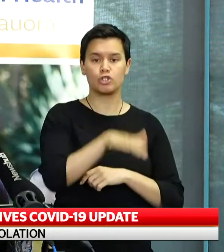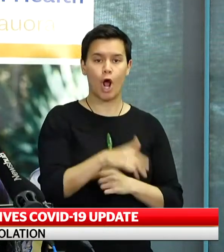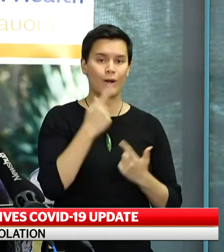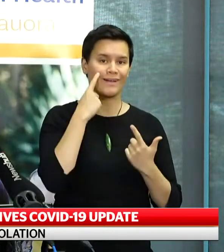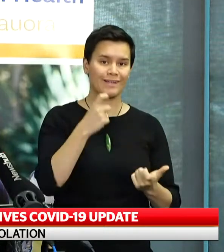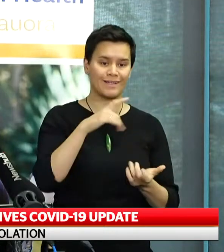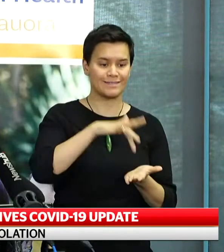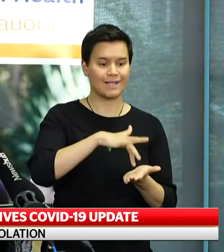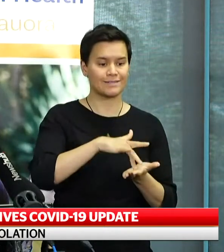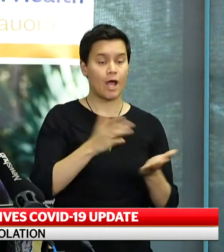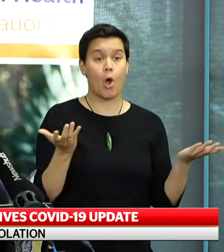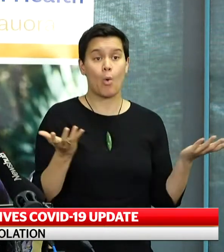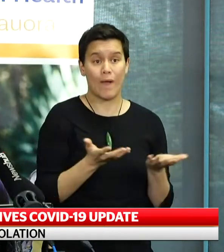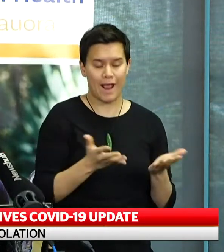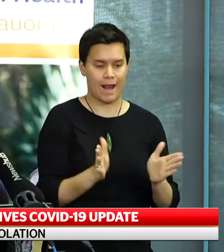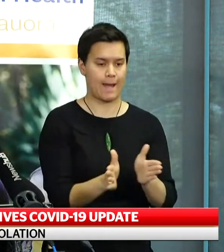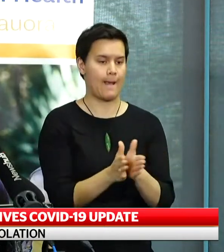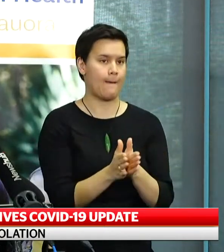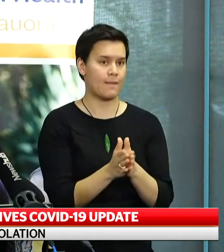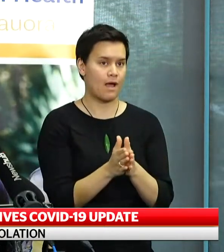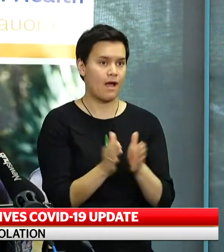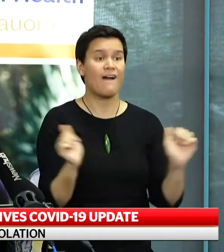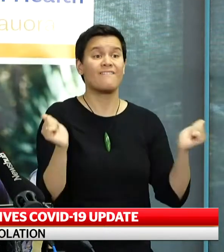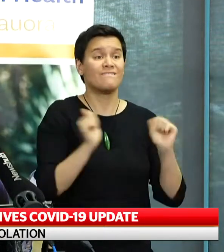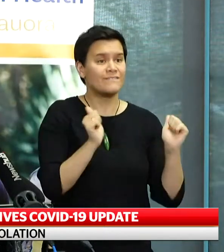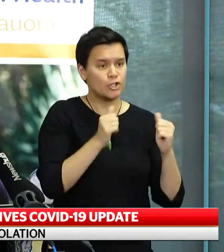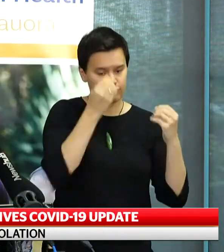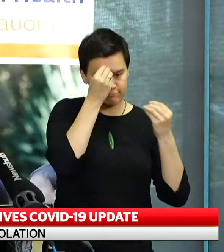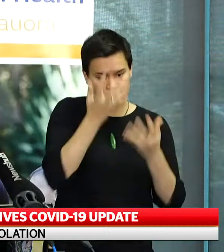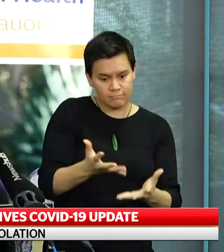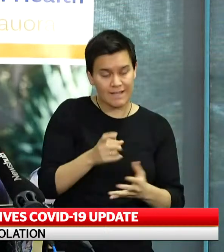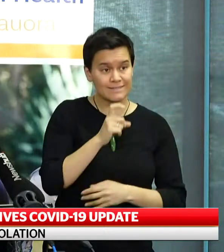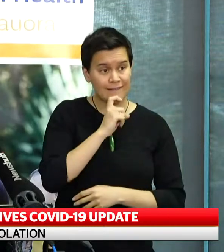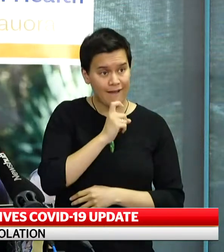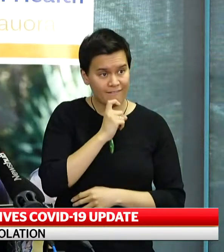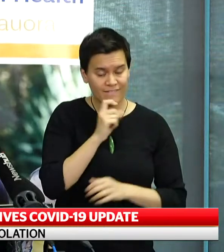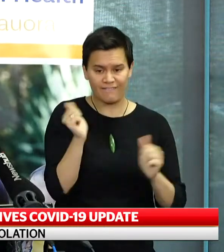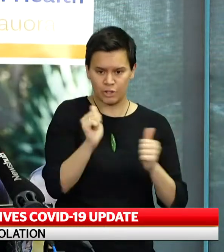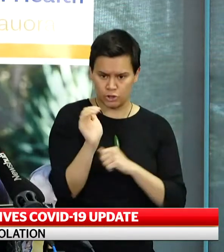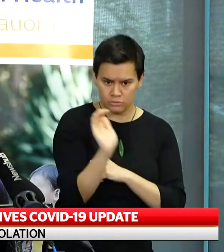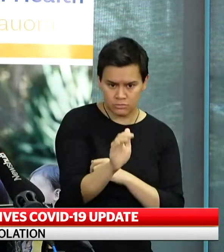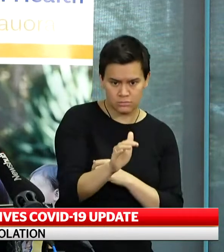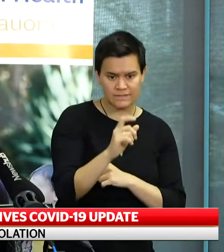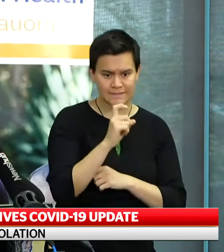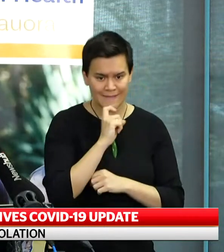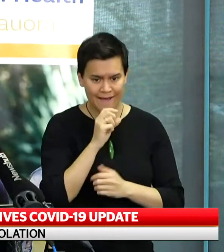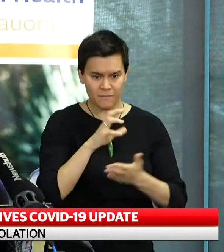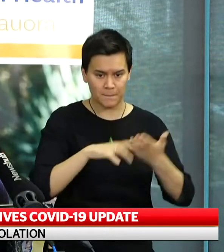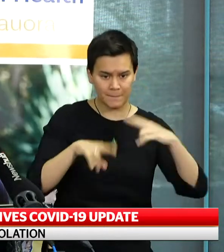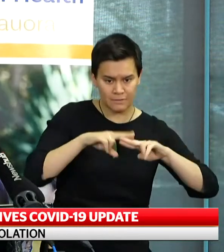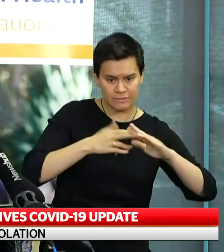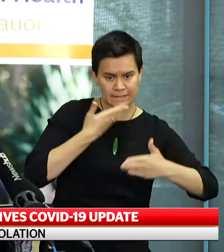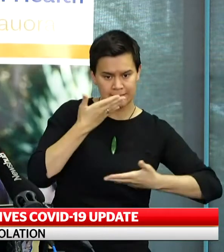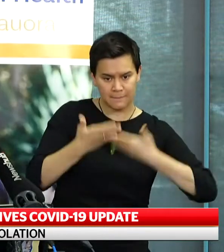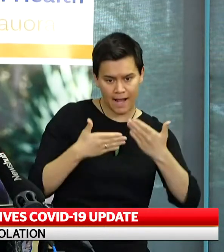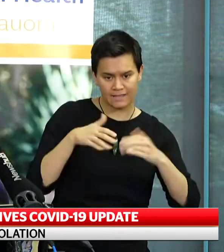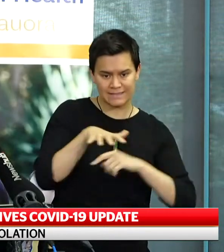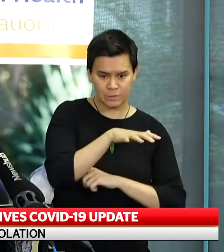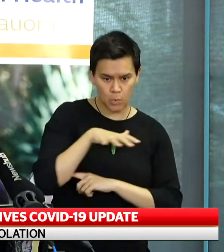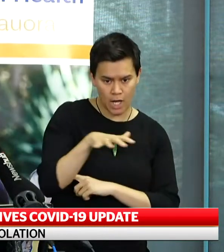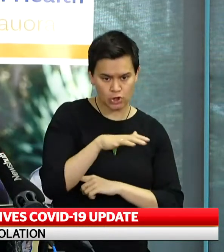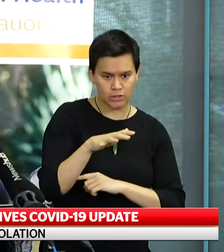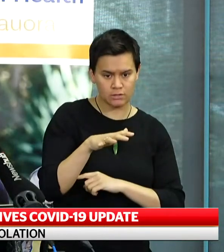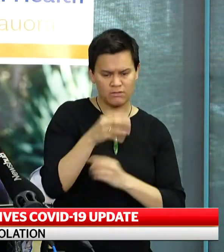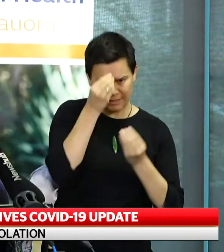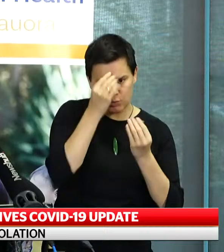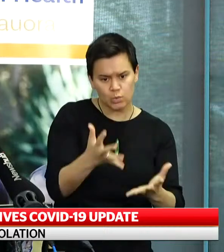direct contact with the centre and the families who have children there to explain the situation and confirm that it's regarded